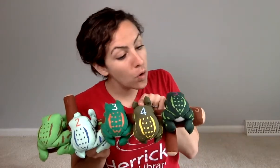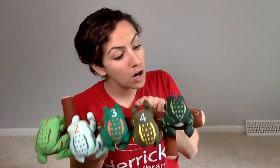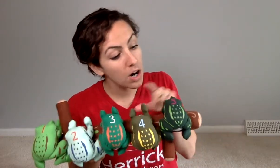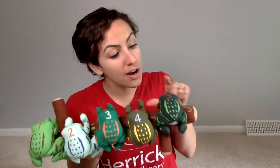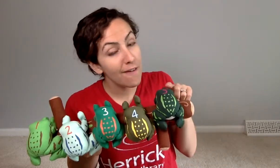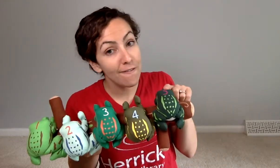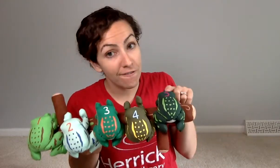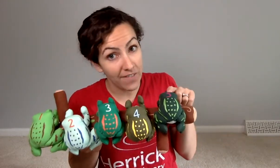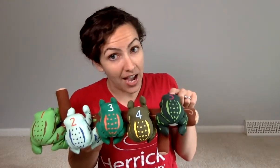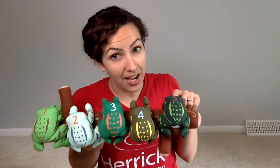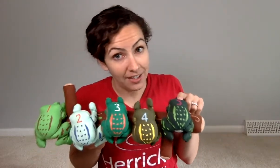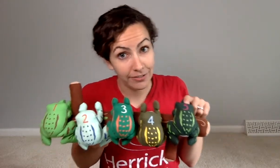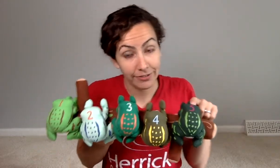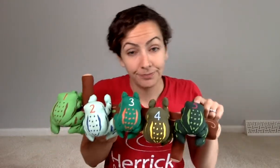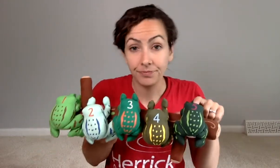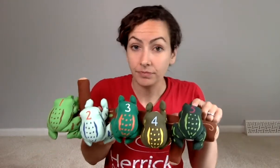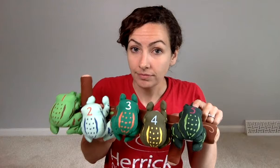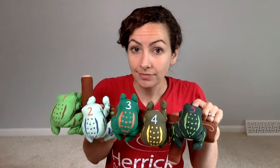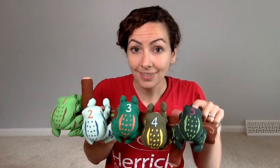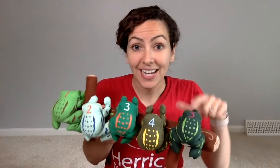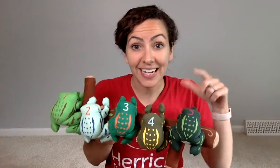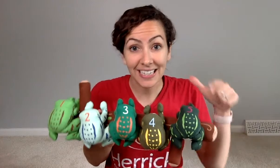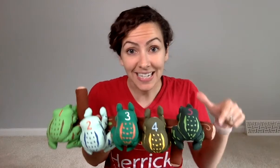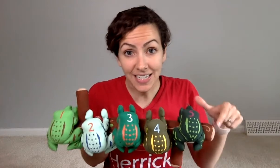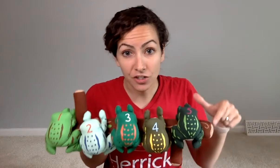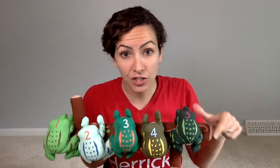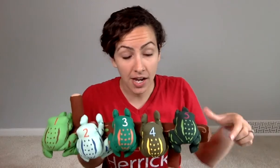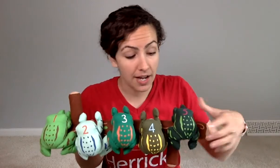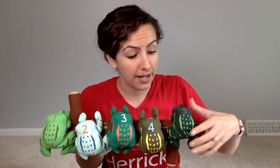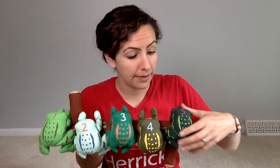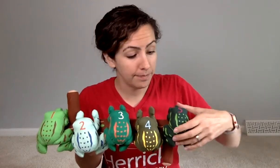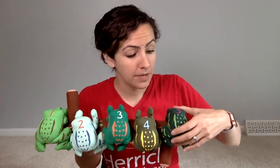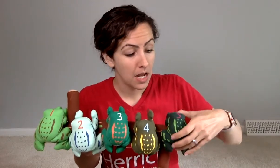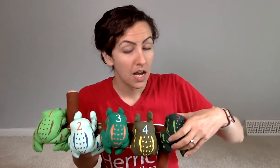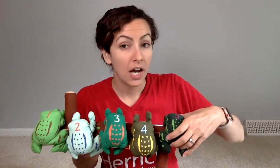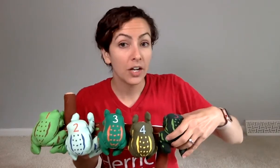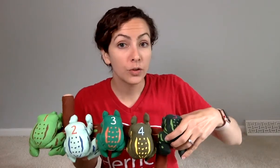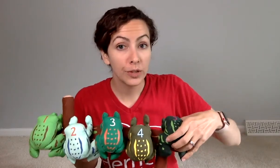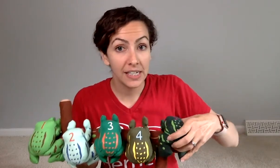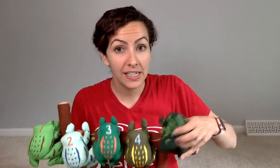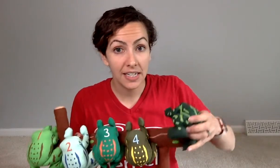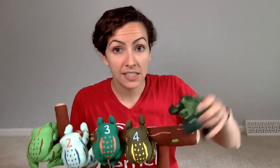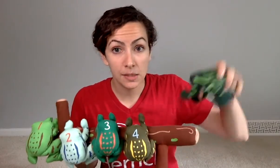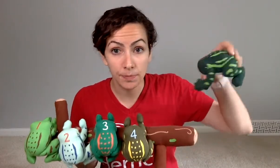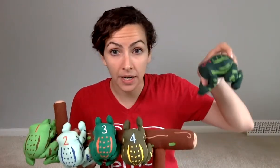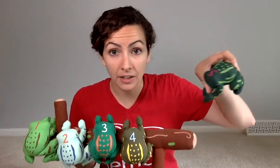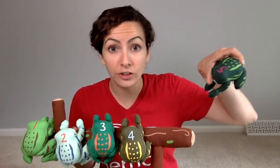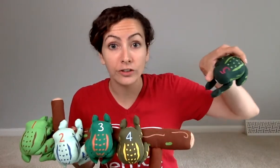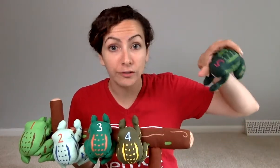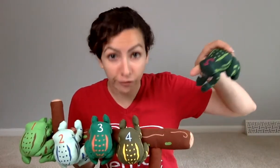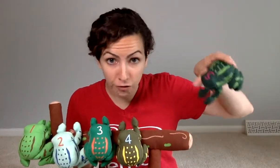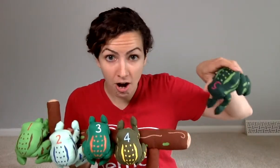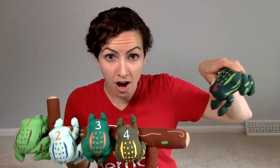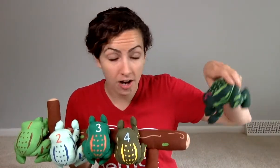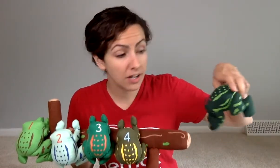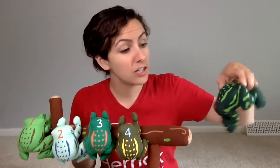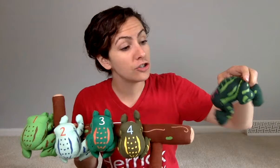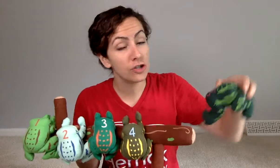4, 5. And each time a green and speckled frog